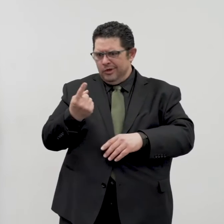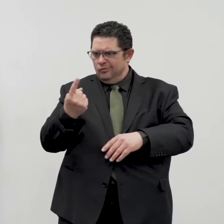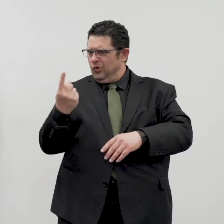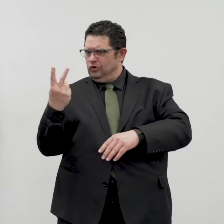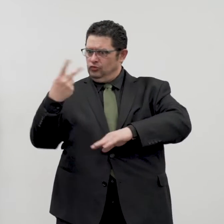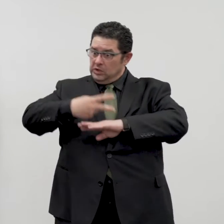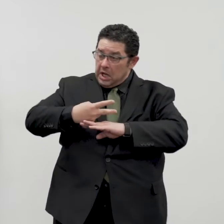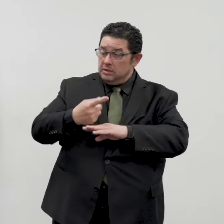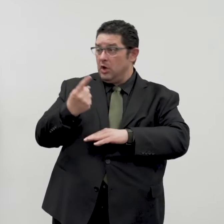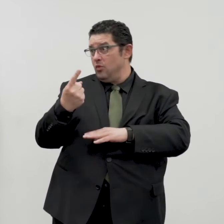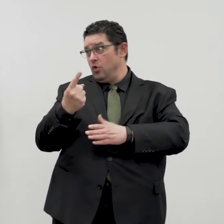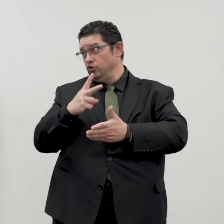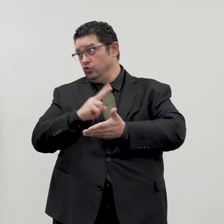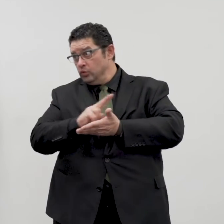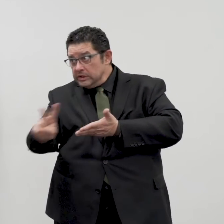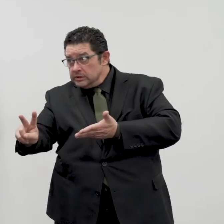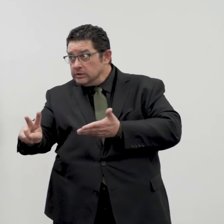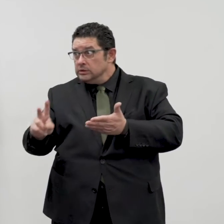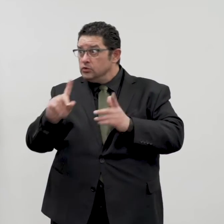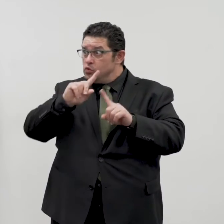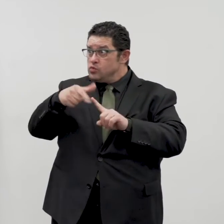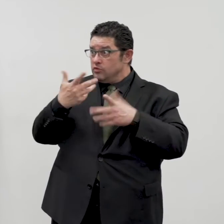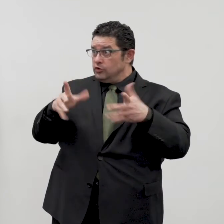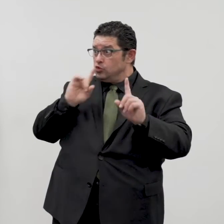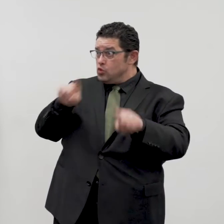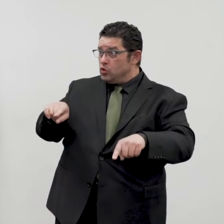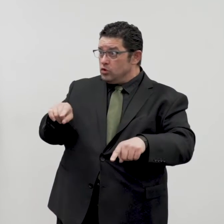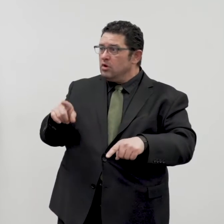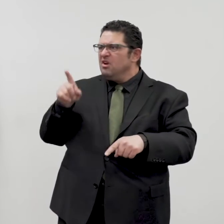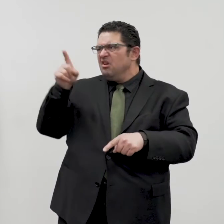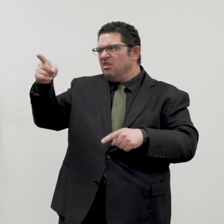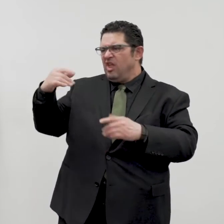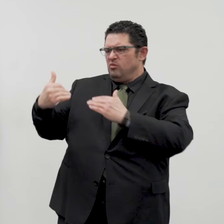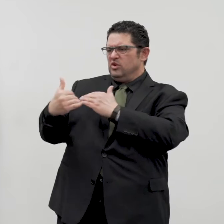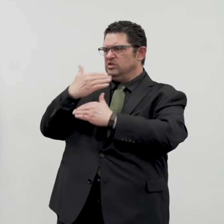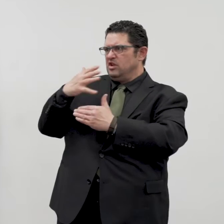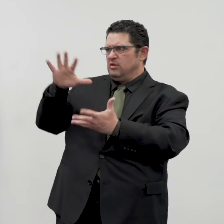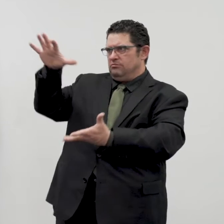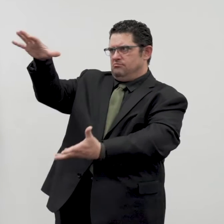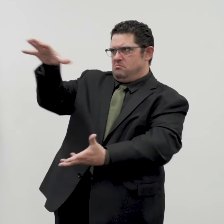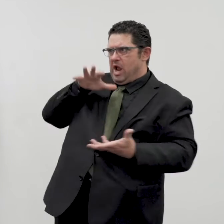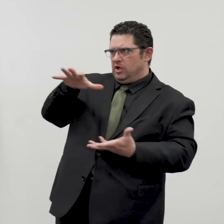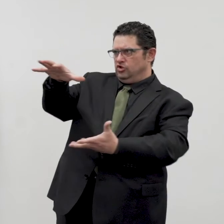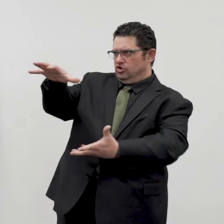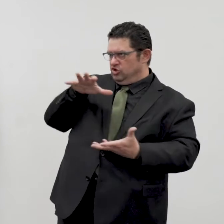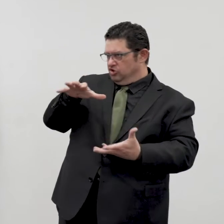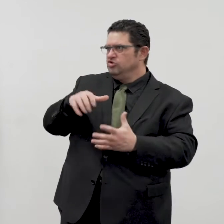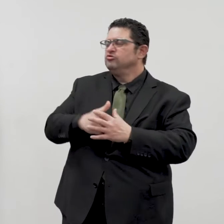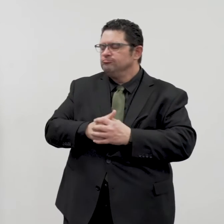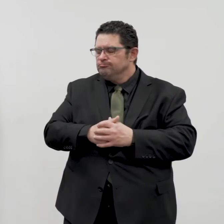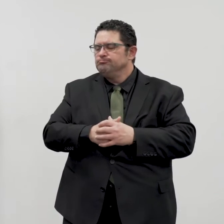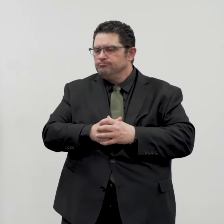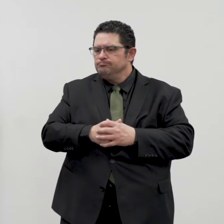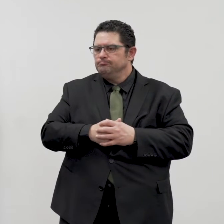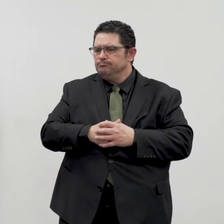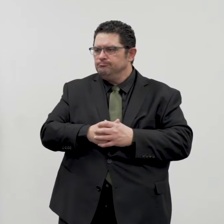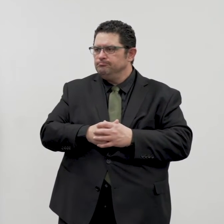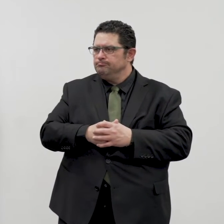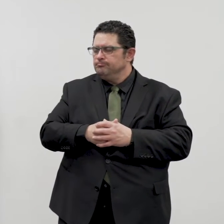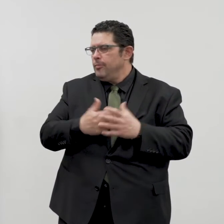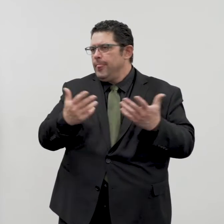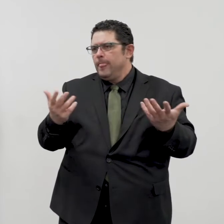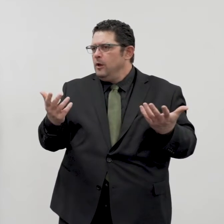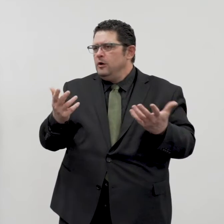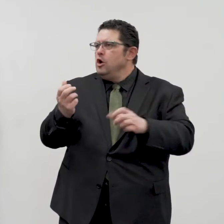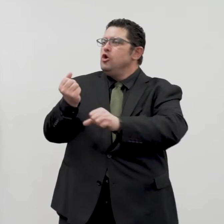weeks. More frequently, they send them in batches as they're able to get them. But